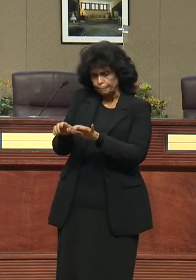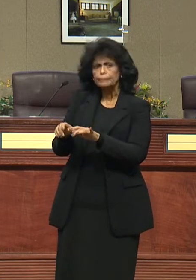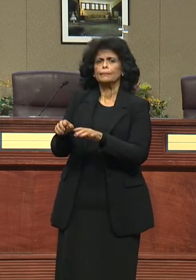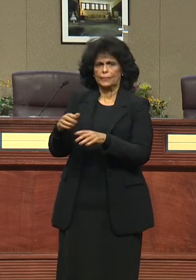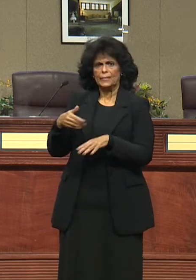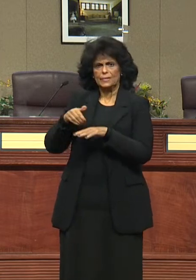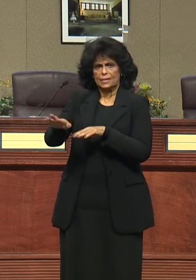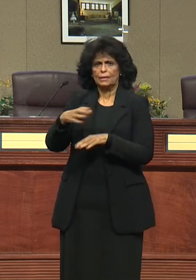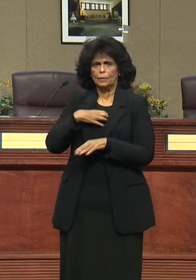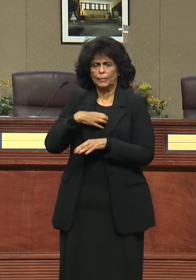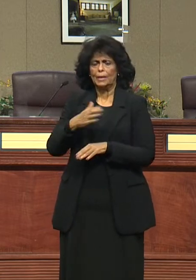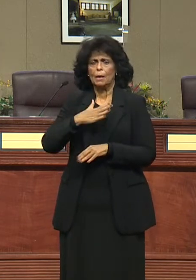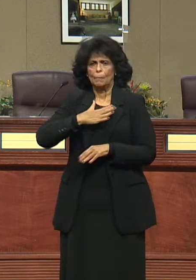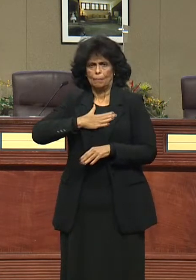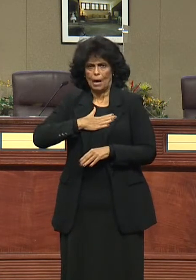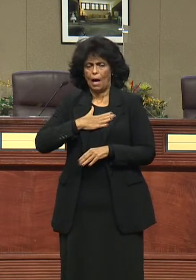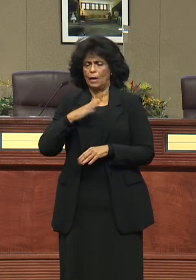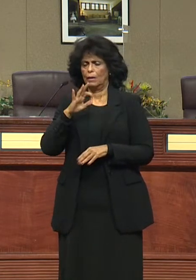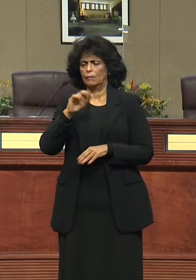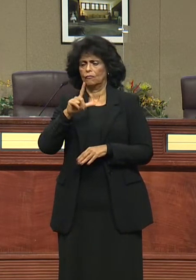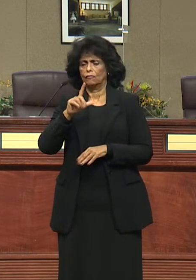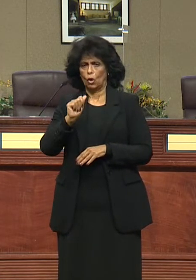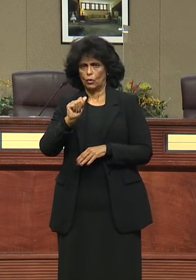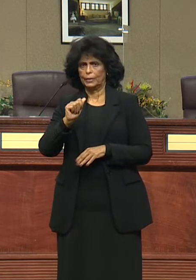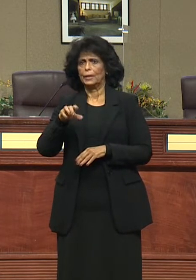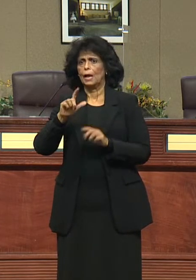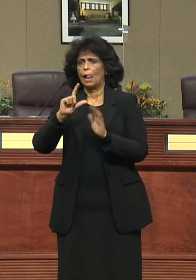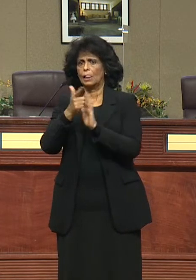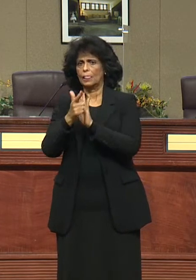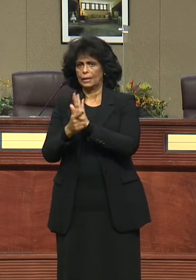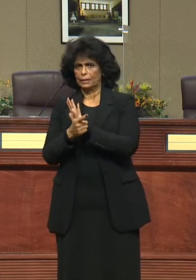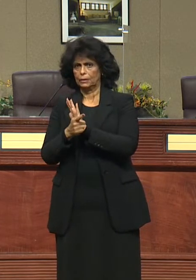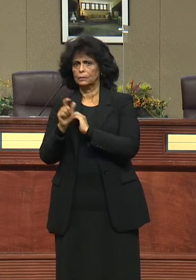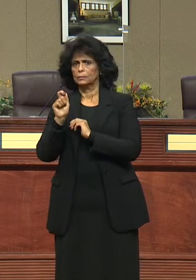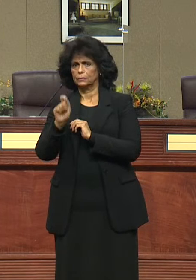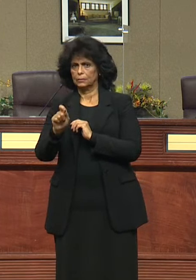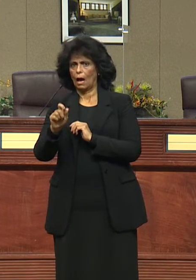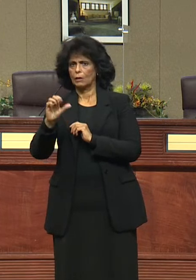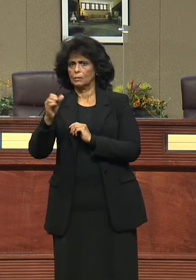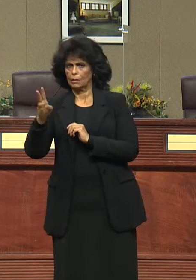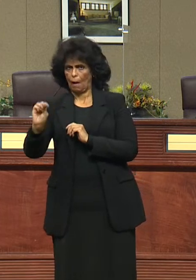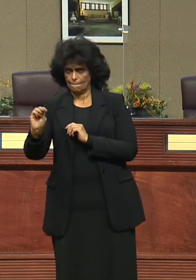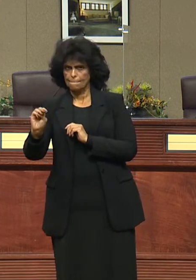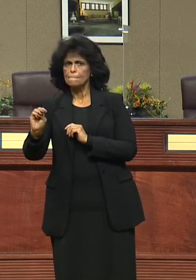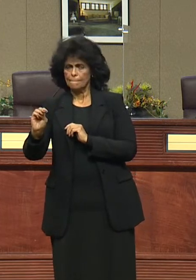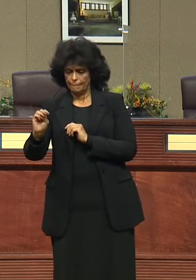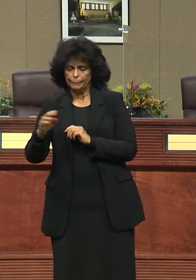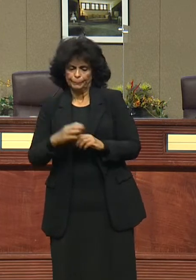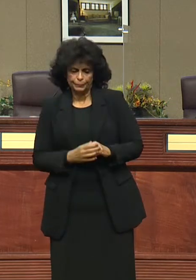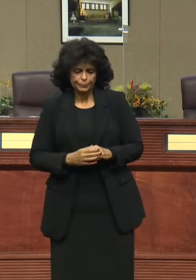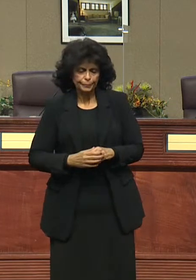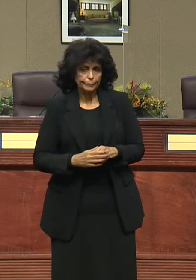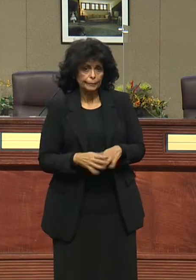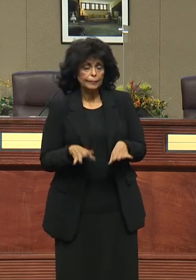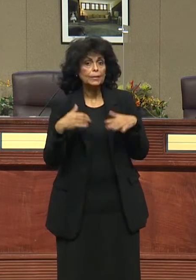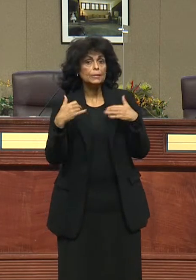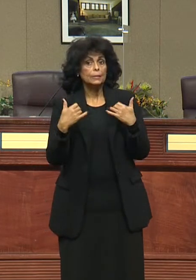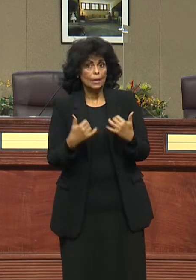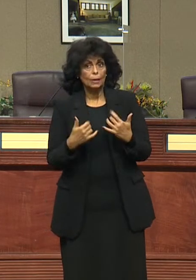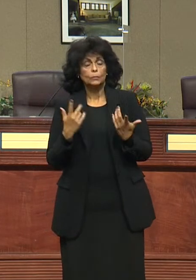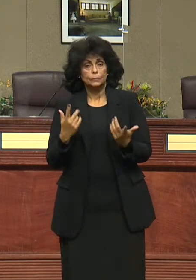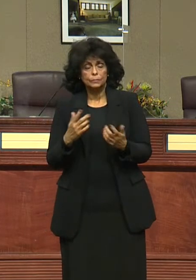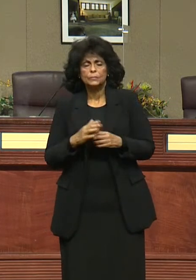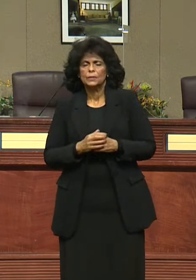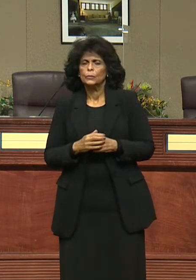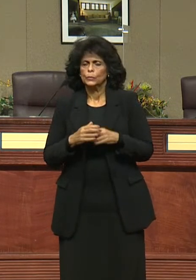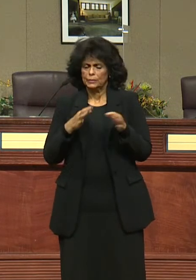myfloridalegal.com, myfloridalegal.com. Now, I'll kind of shift gears now and talk about the numbers.